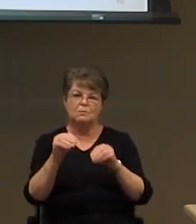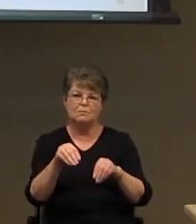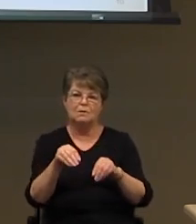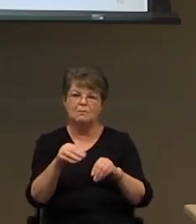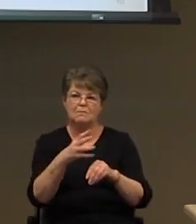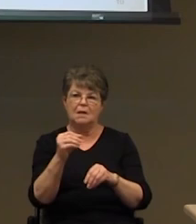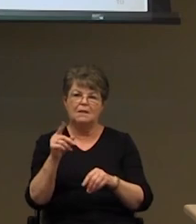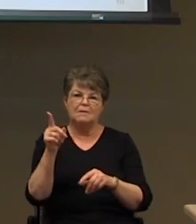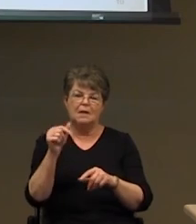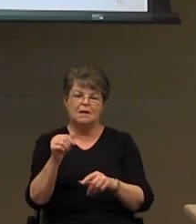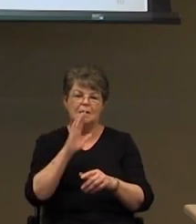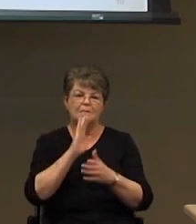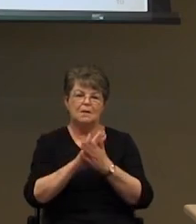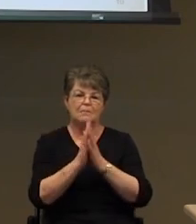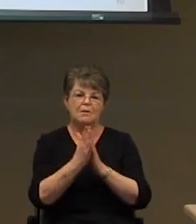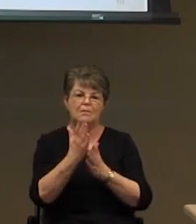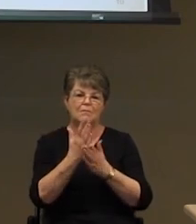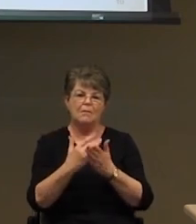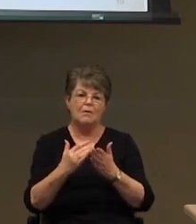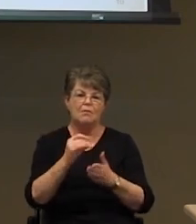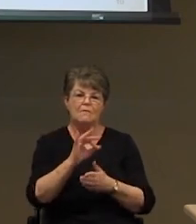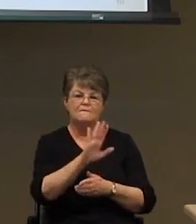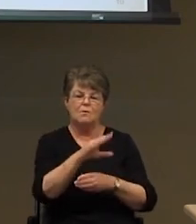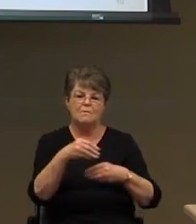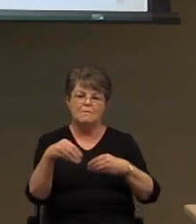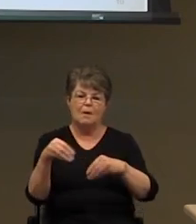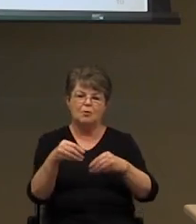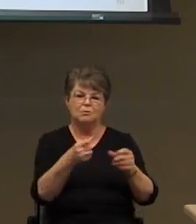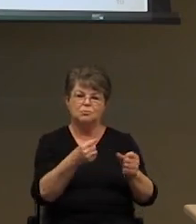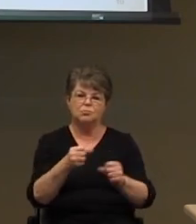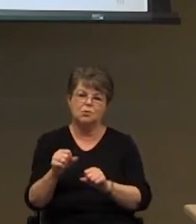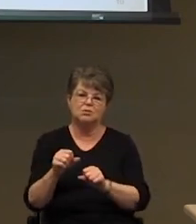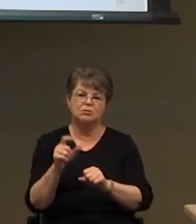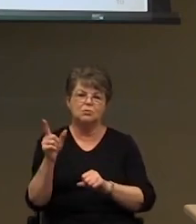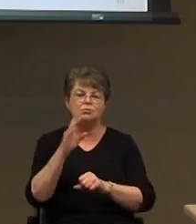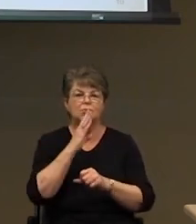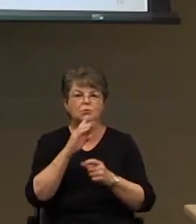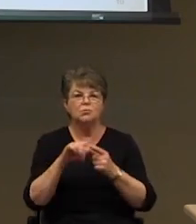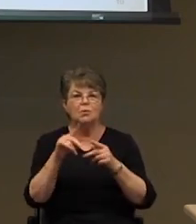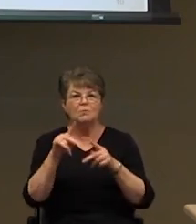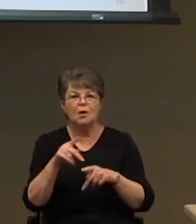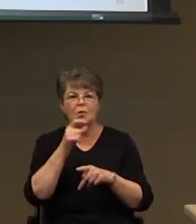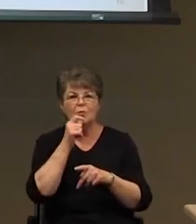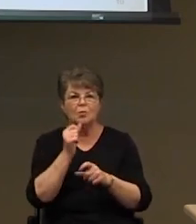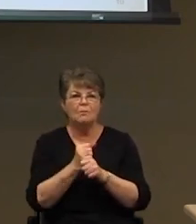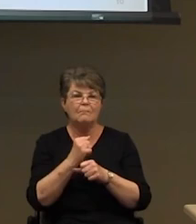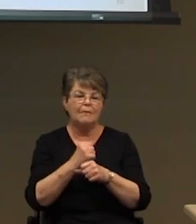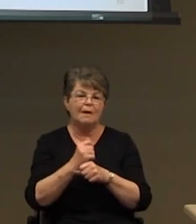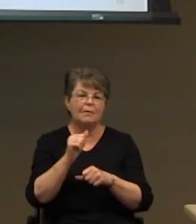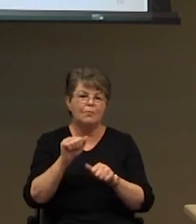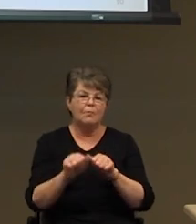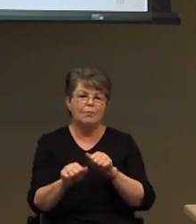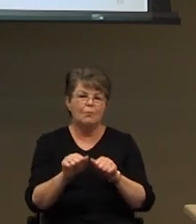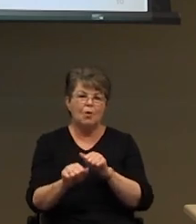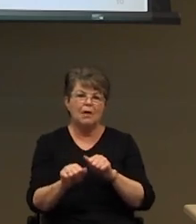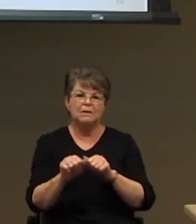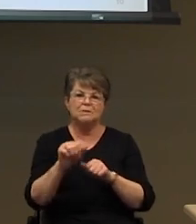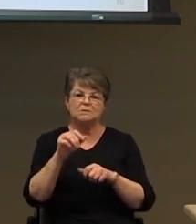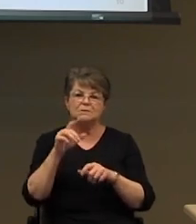can become part of your marketing strategy where they're saying, they're talking to the person who makes the brake pad that goes in the car